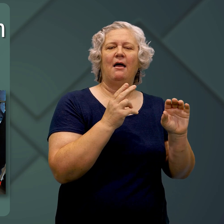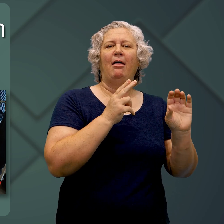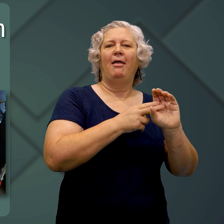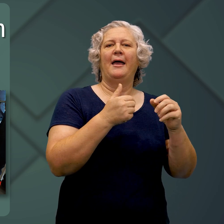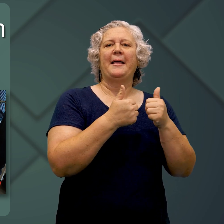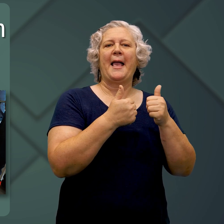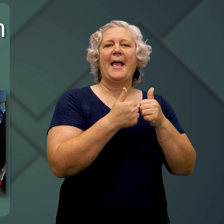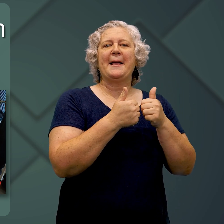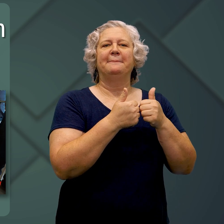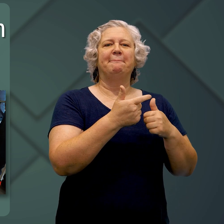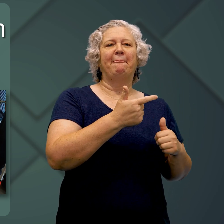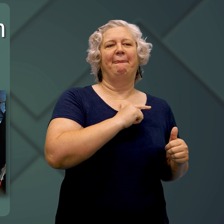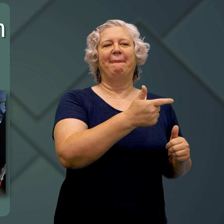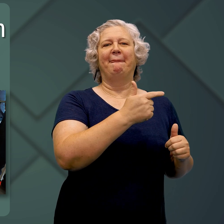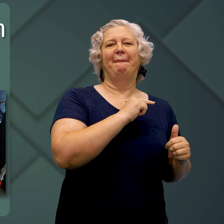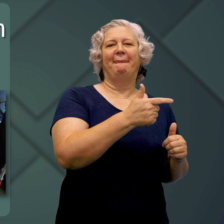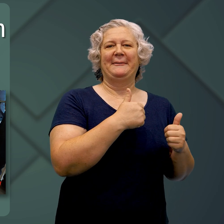turn-taking game.